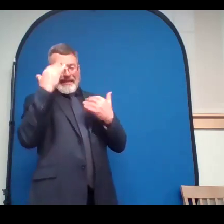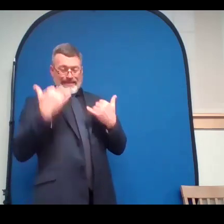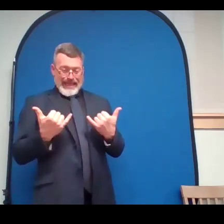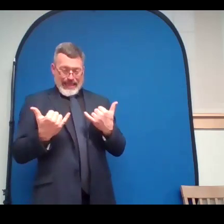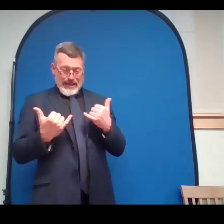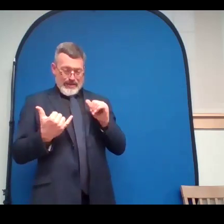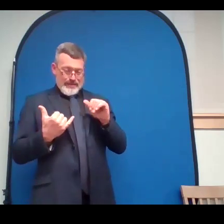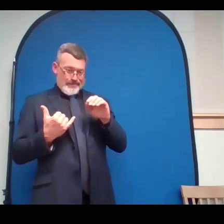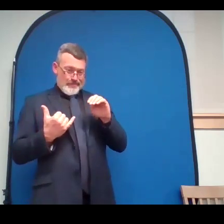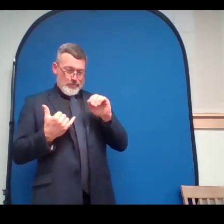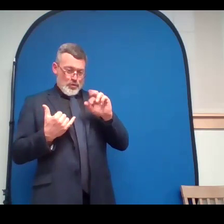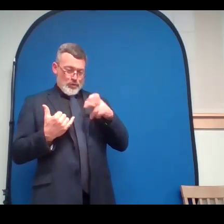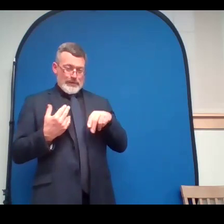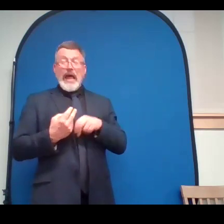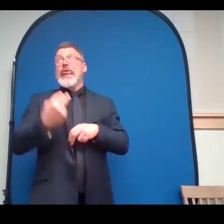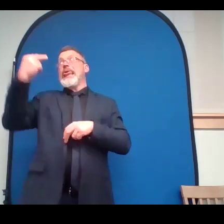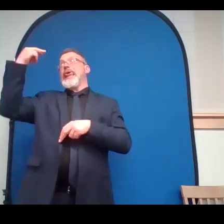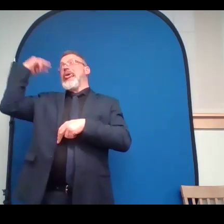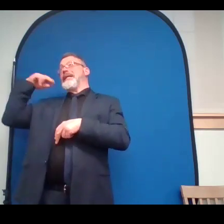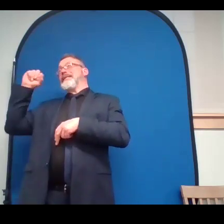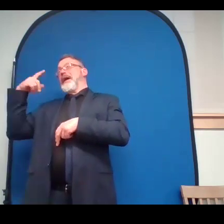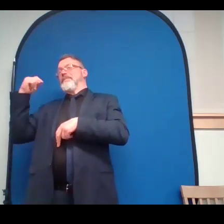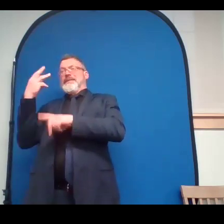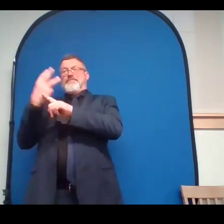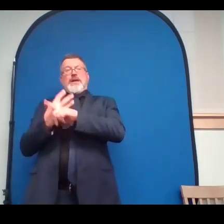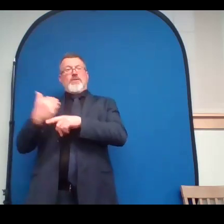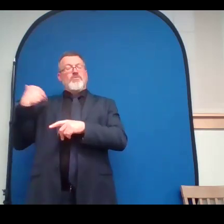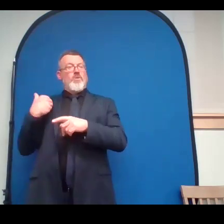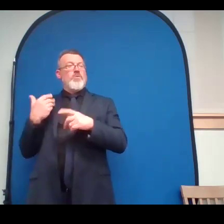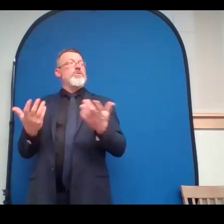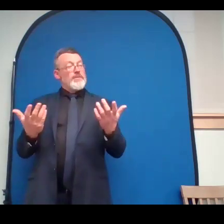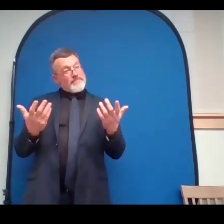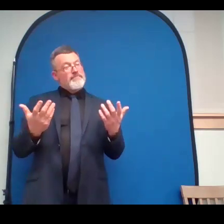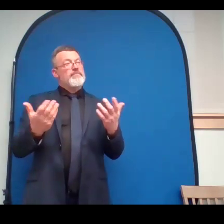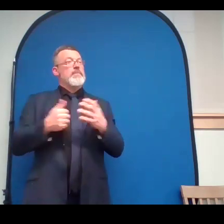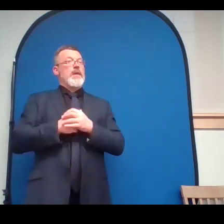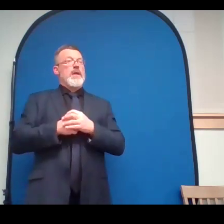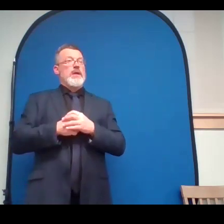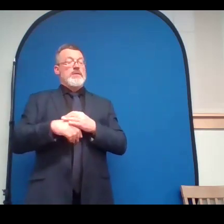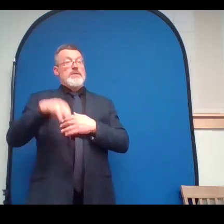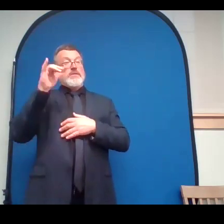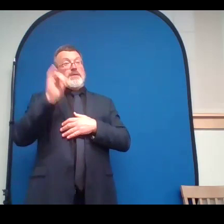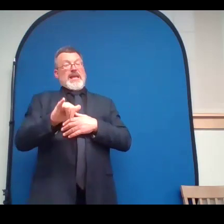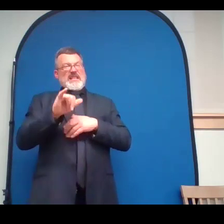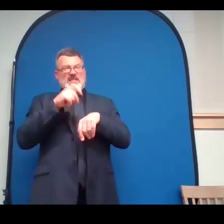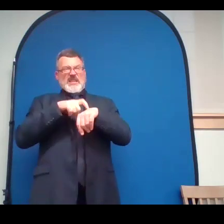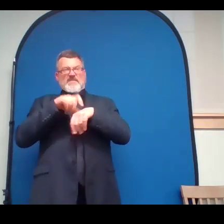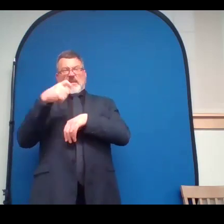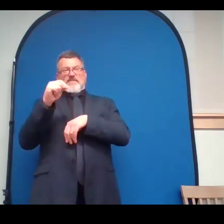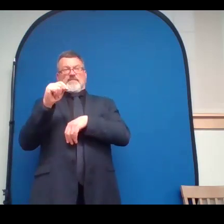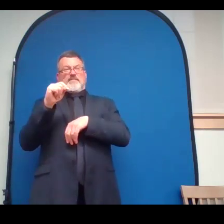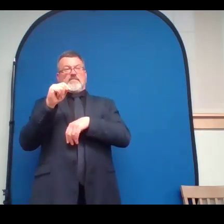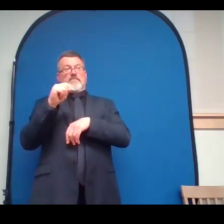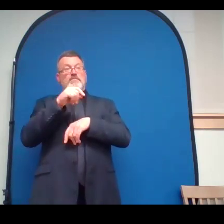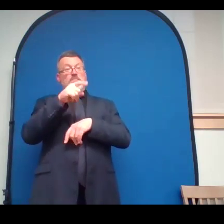in retrospect, do you think you had enough to charge him at that time with terrorizing or threatening? Based